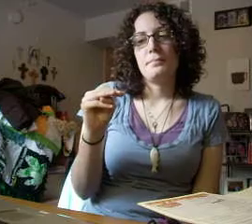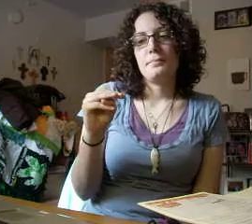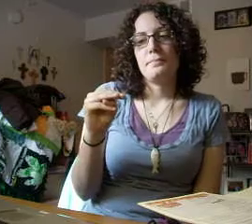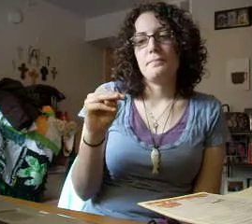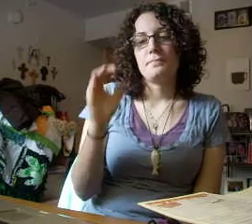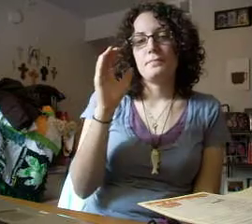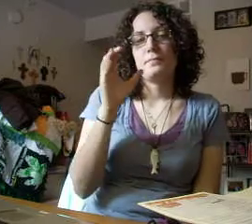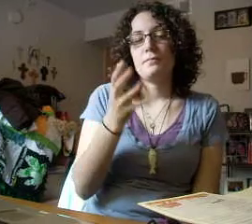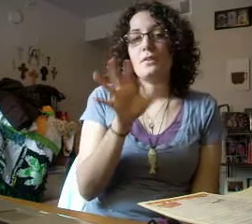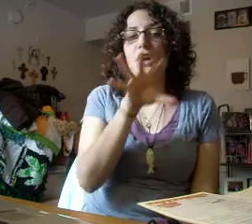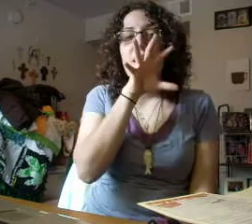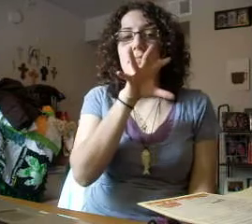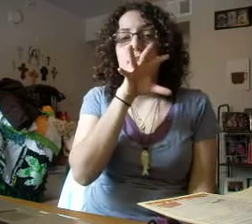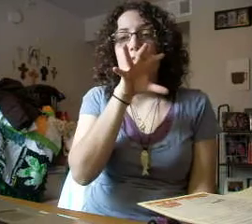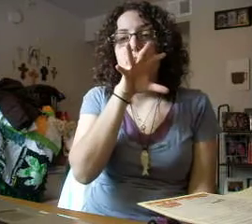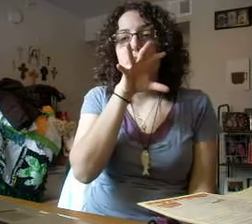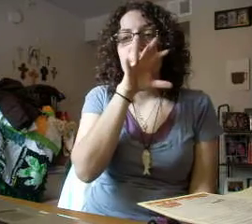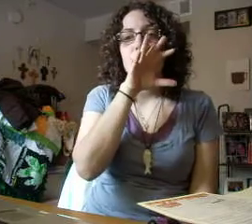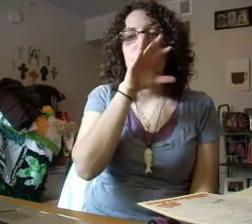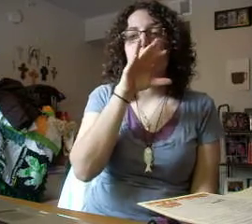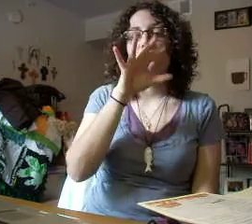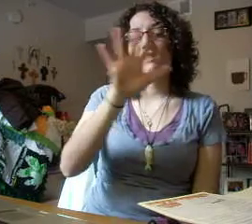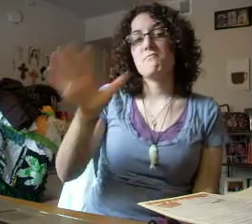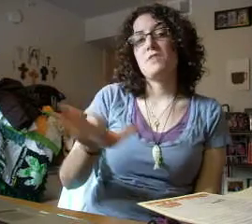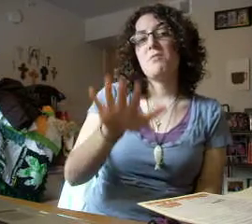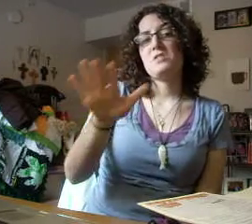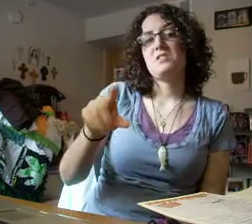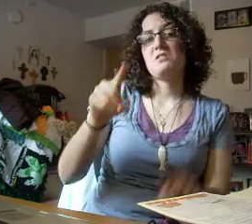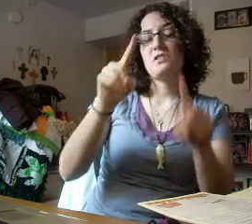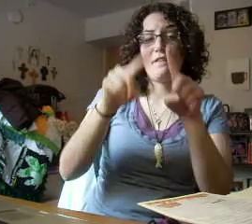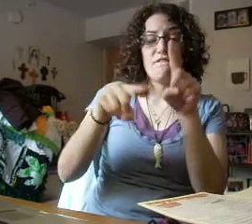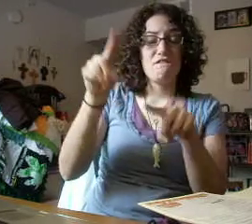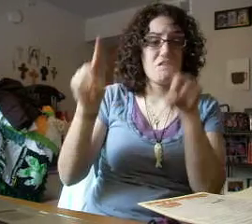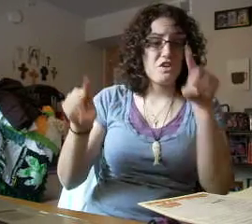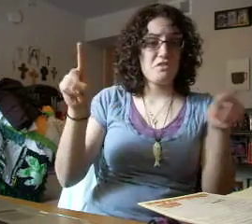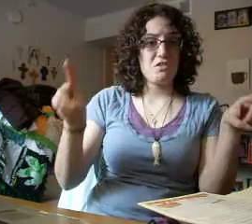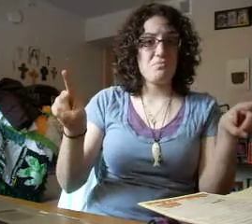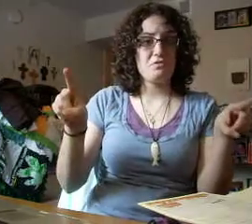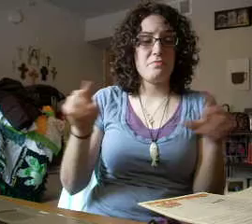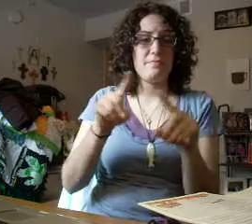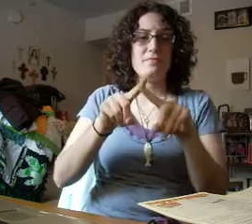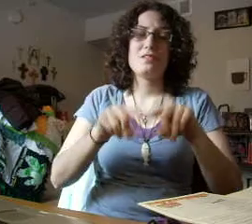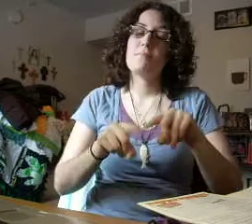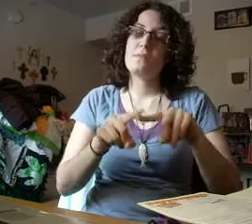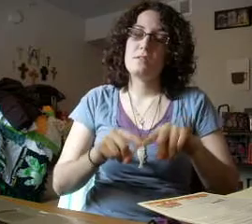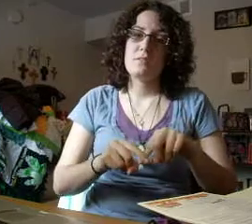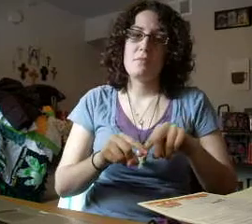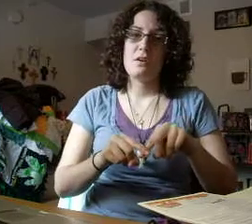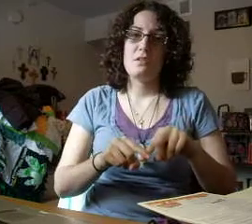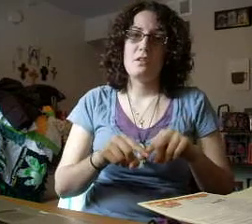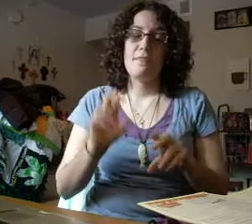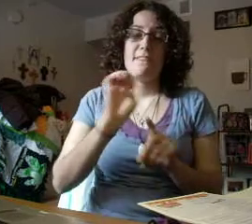observations of properties can be variable depending on the conditions of the environment.